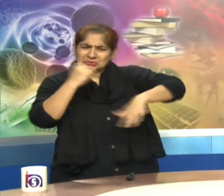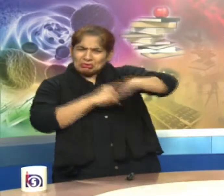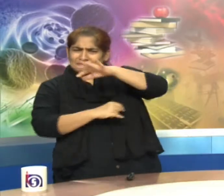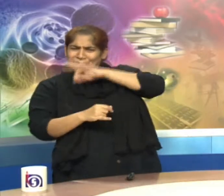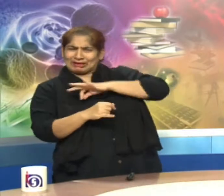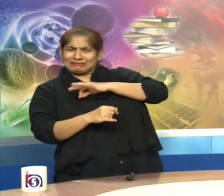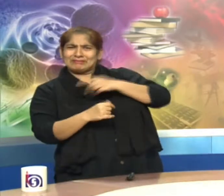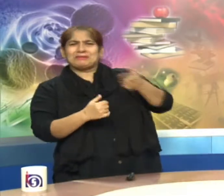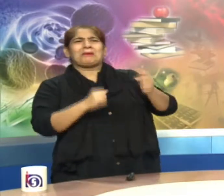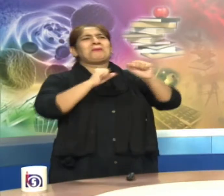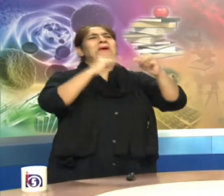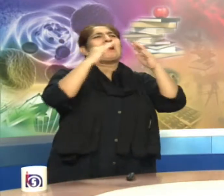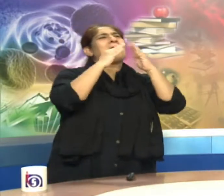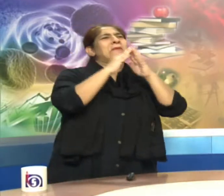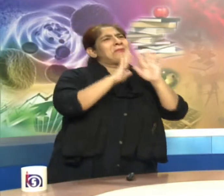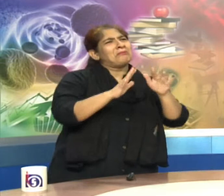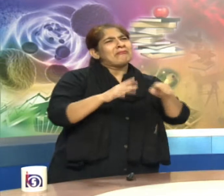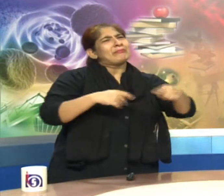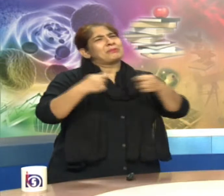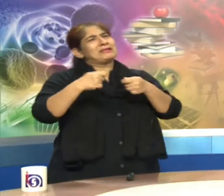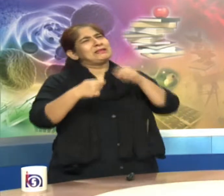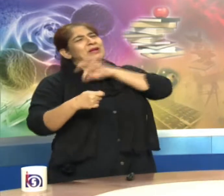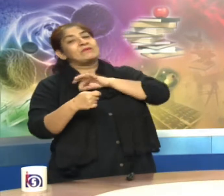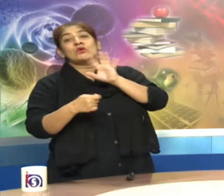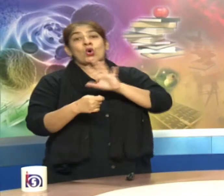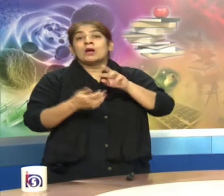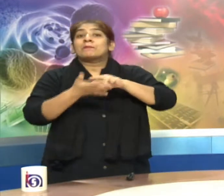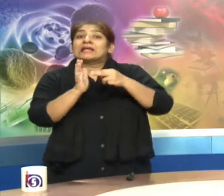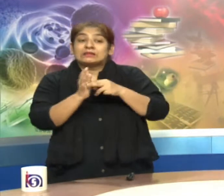Now, how it can be beneficial to the society?